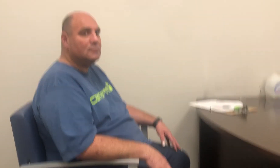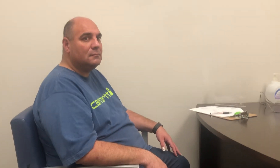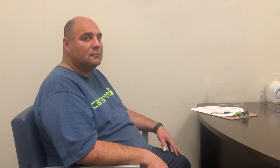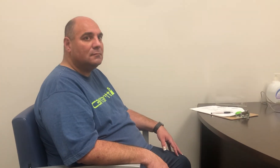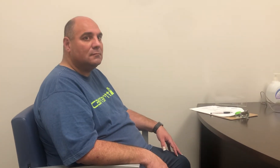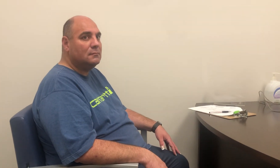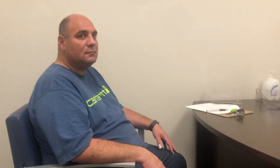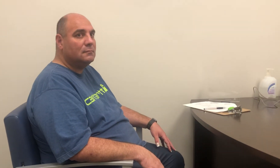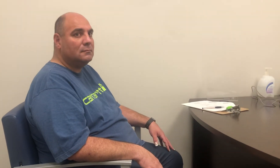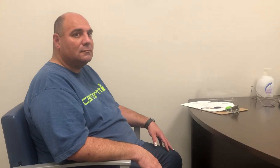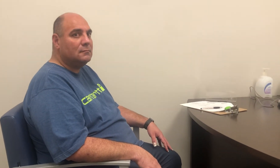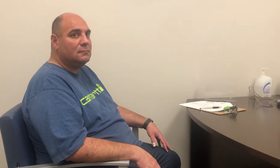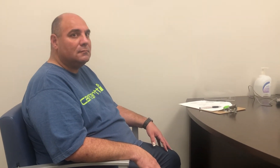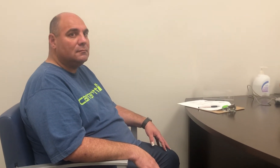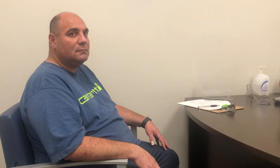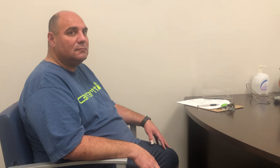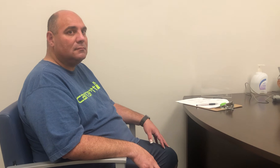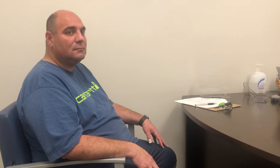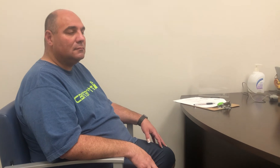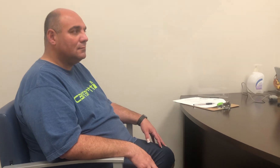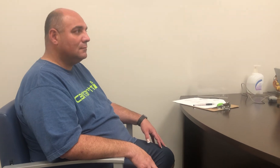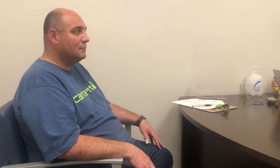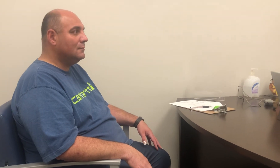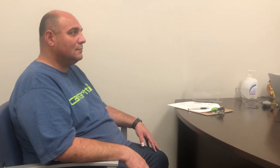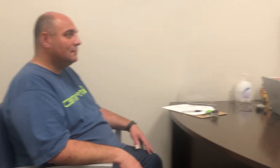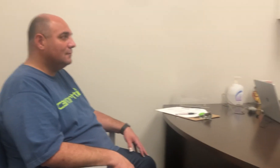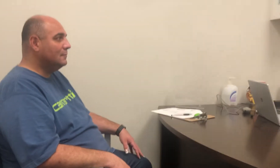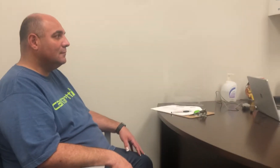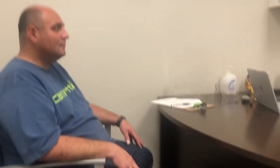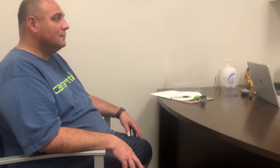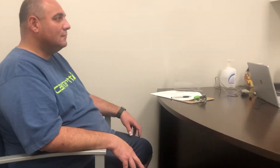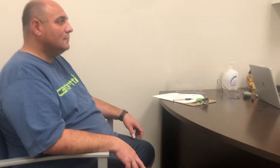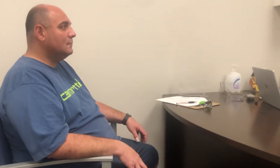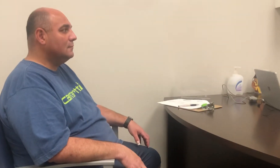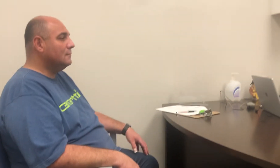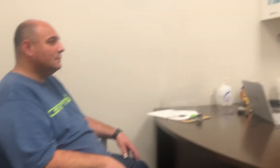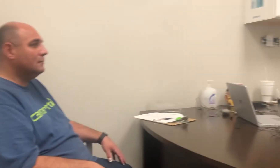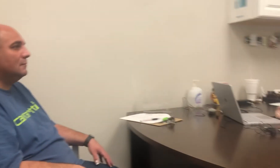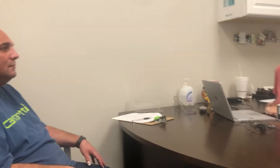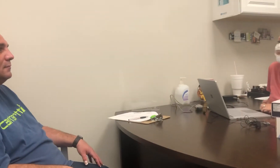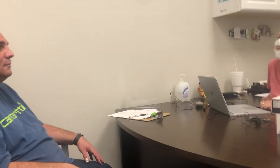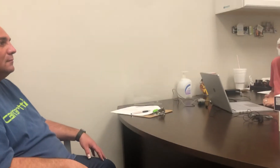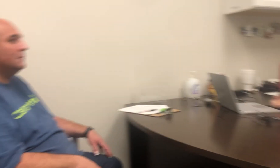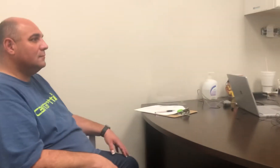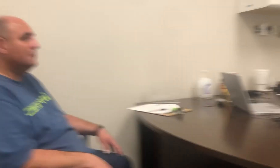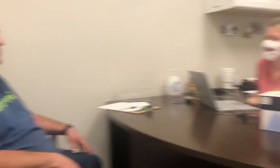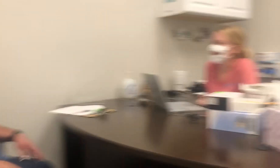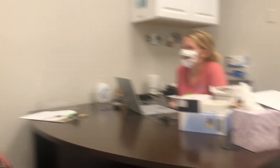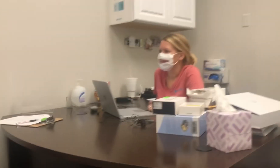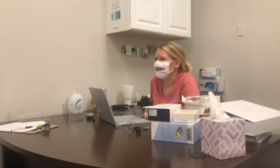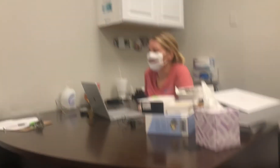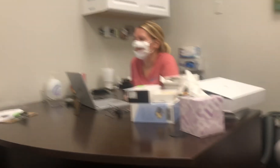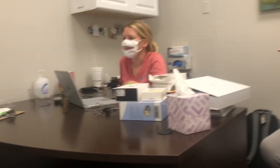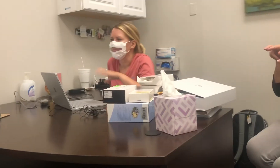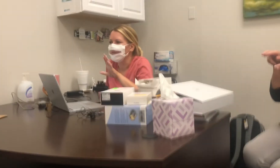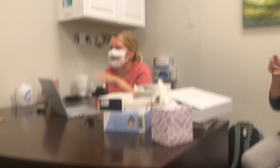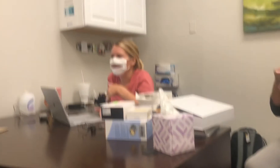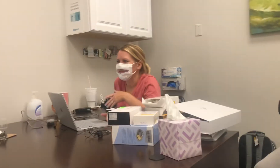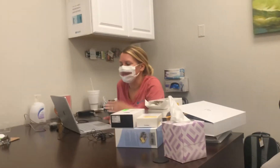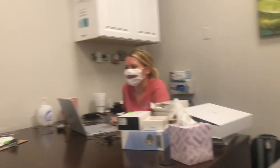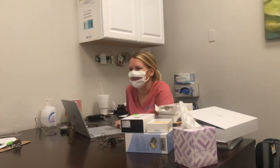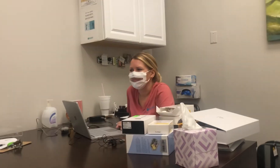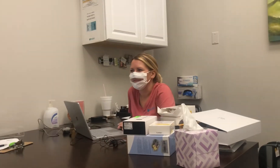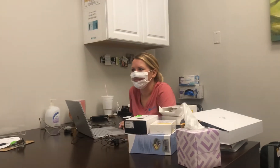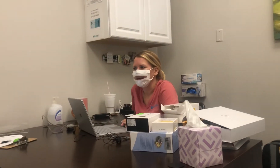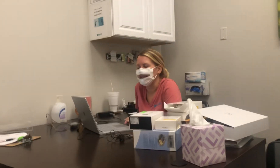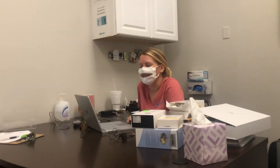with it. So that's the plan this time too. So when I was reading your reports from your